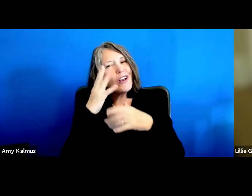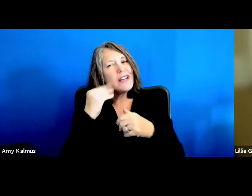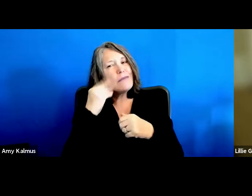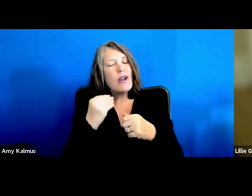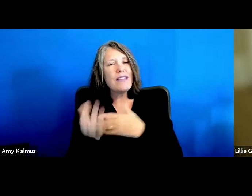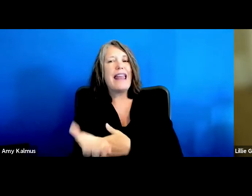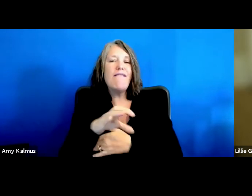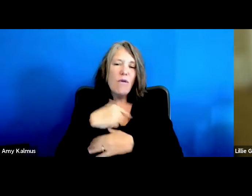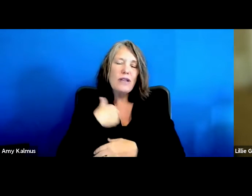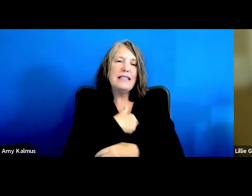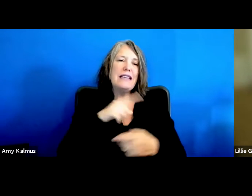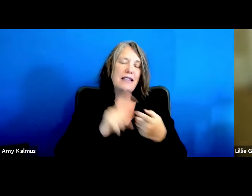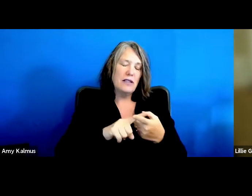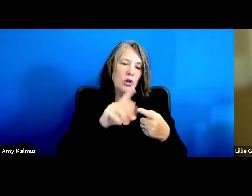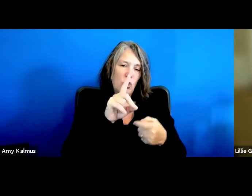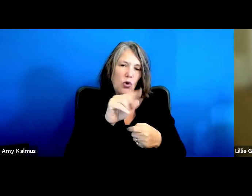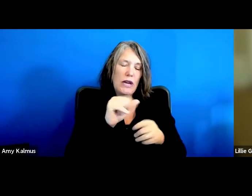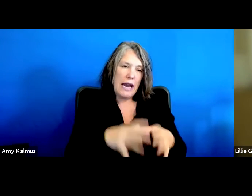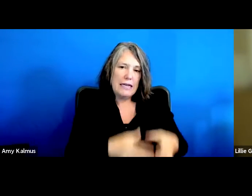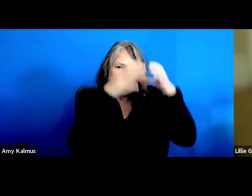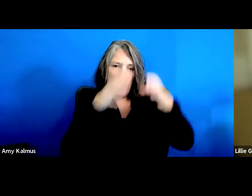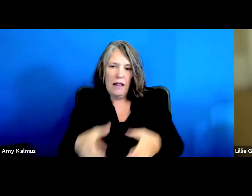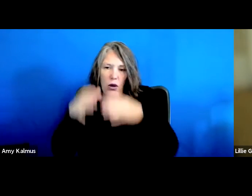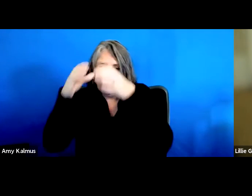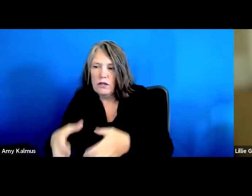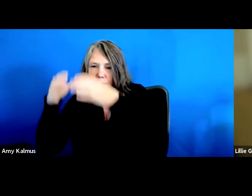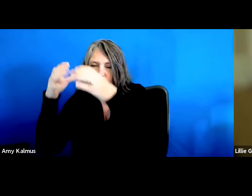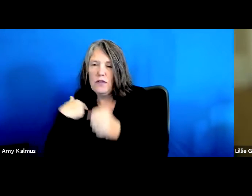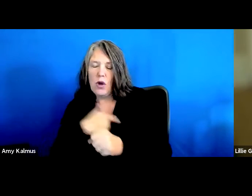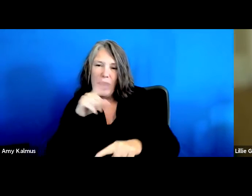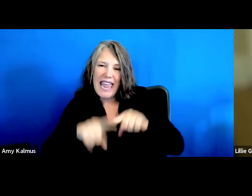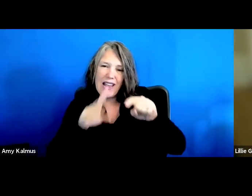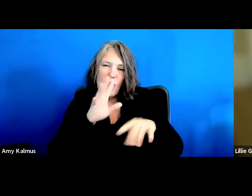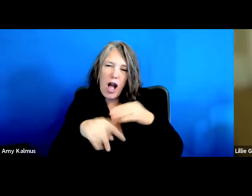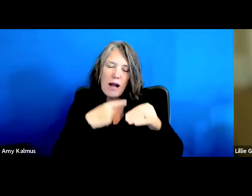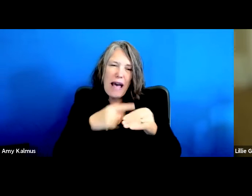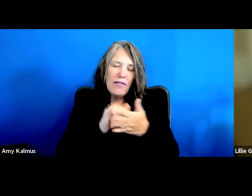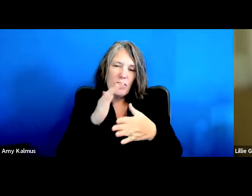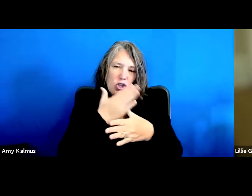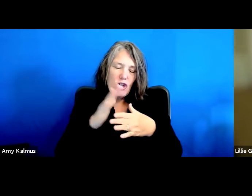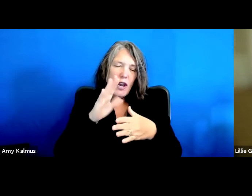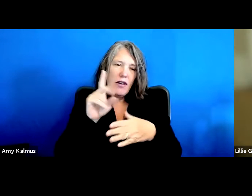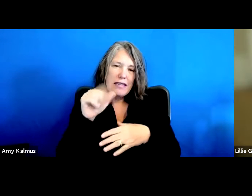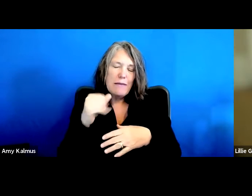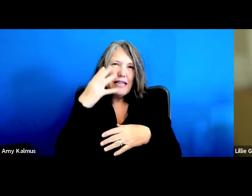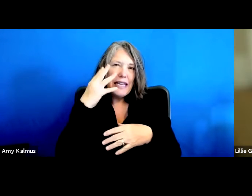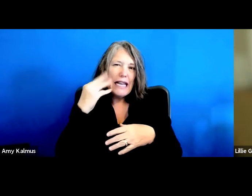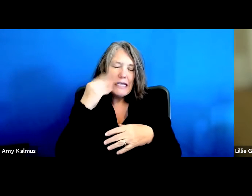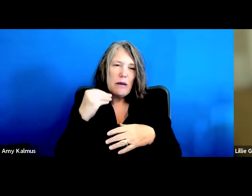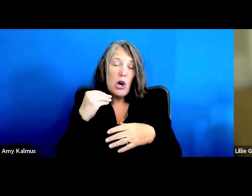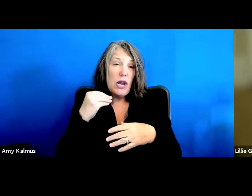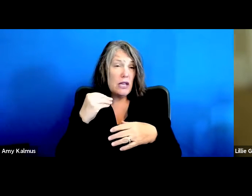us into data silos where we're unable to talk about this shared disability experience across all of these